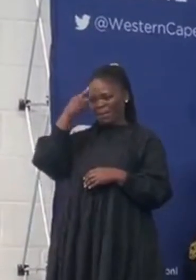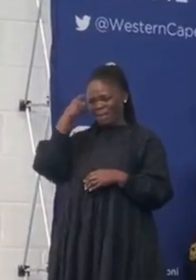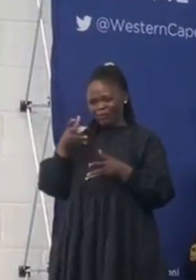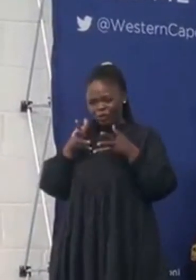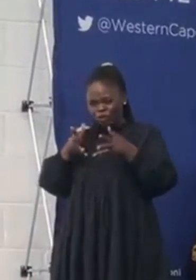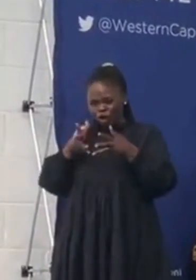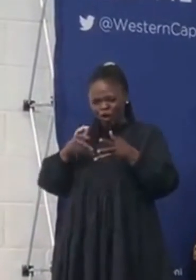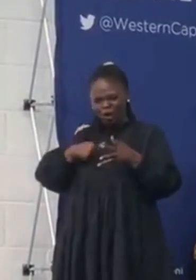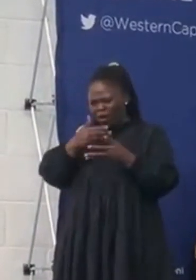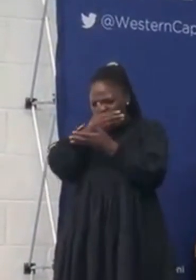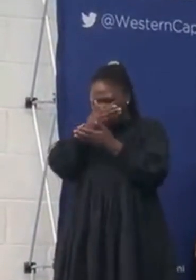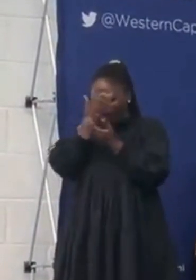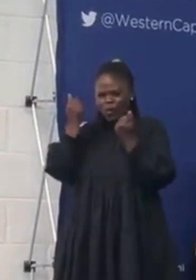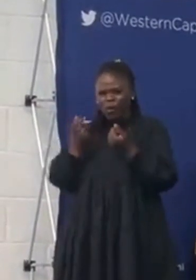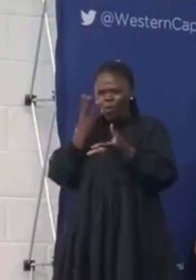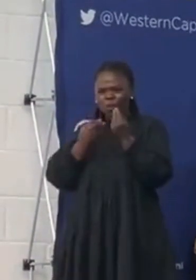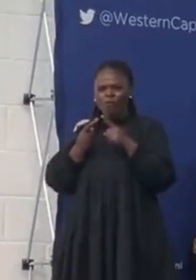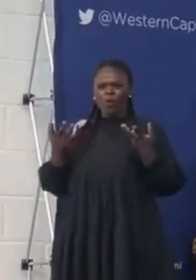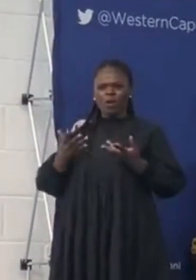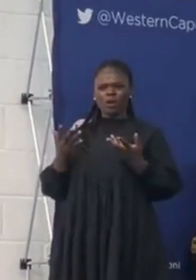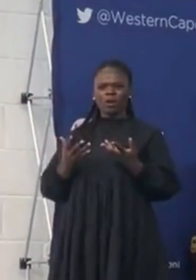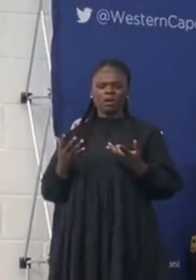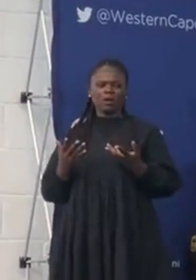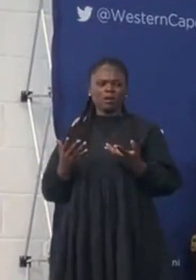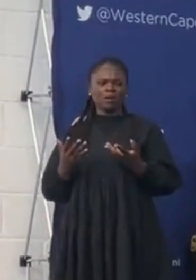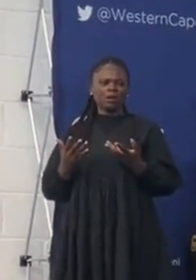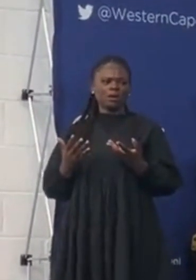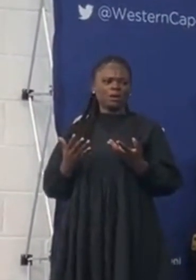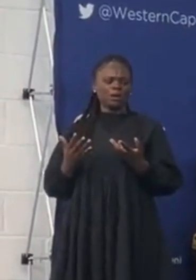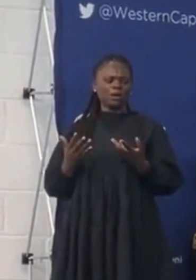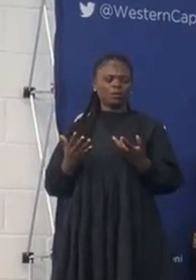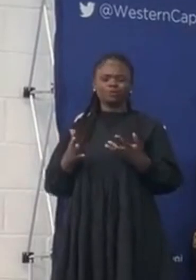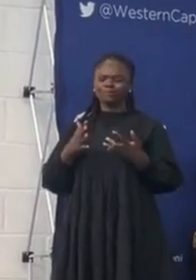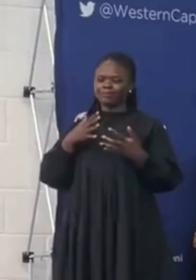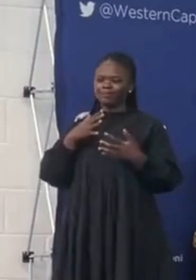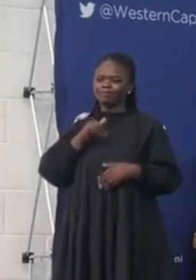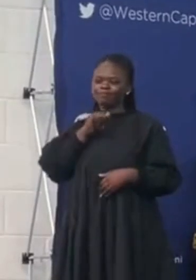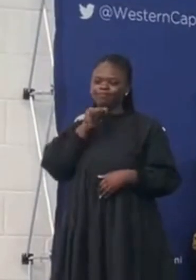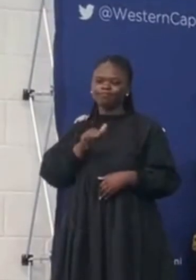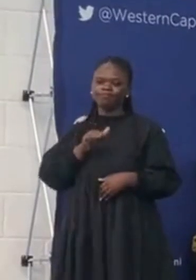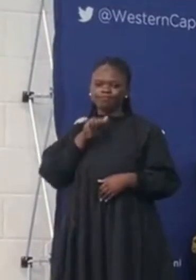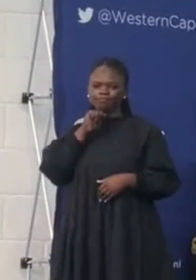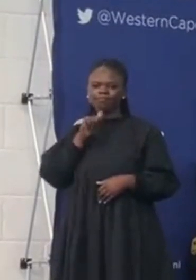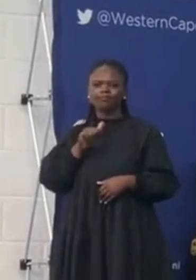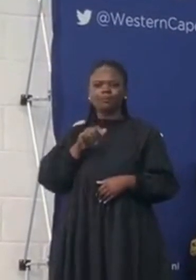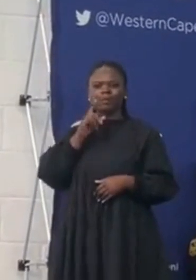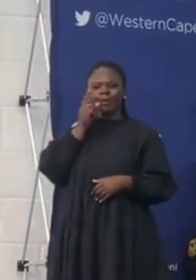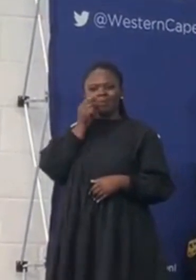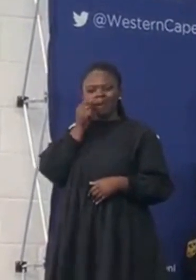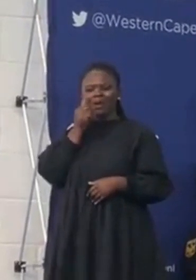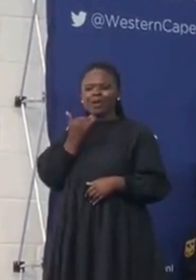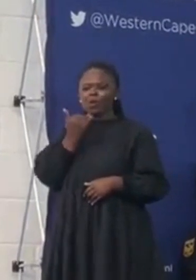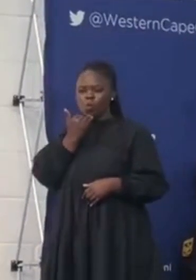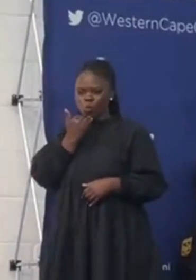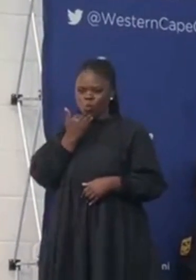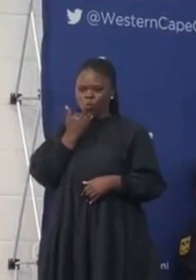abuse, broken family units including absent fathers, high rates of unemployment and overall issues of inequality in communities have been raised as causes